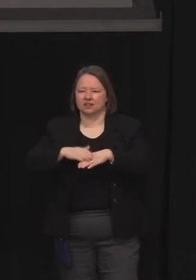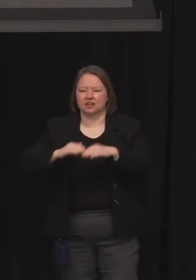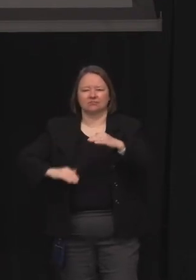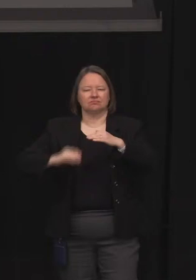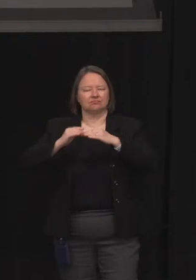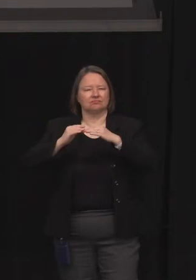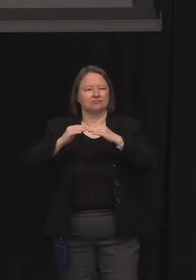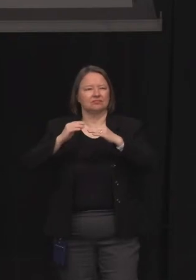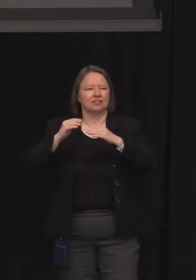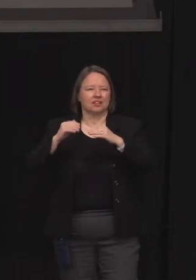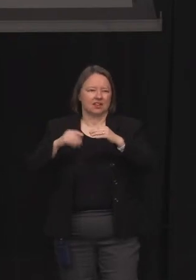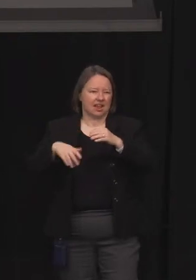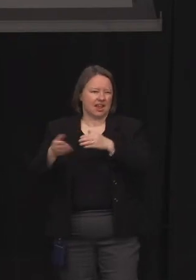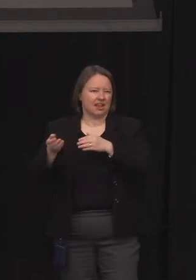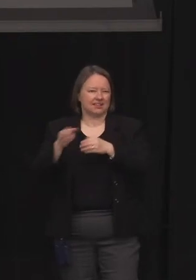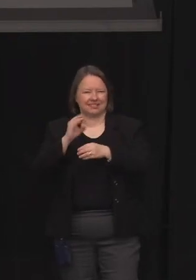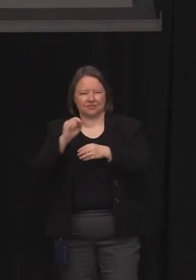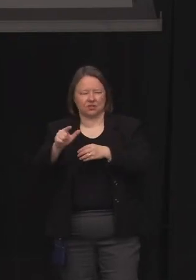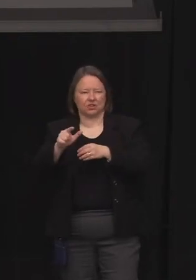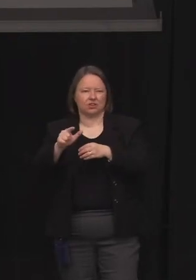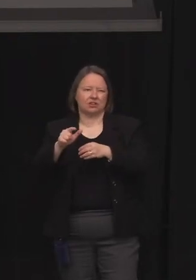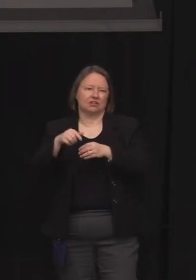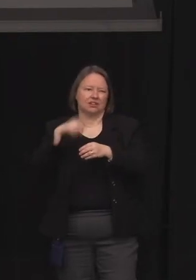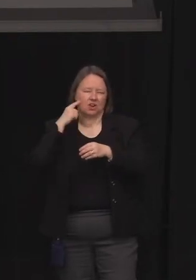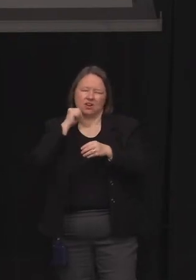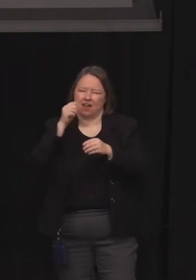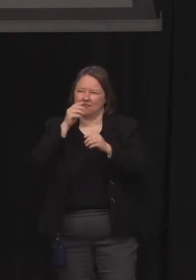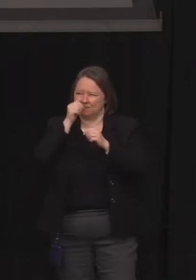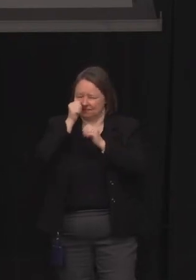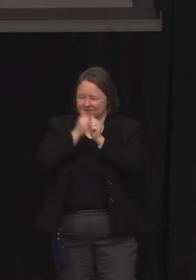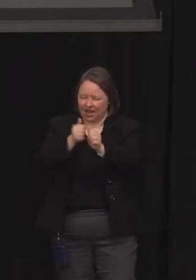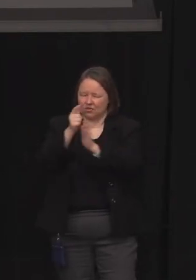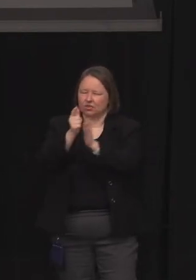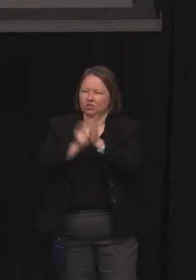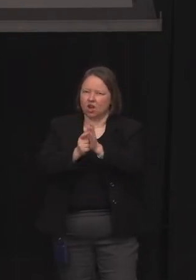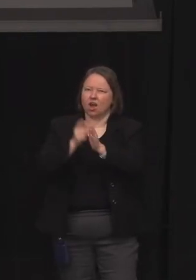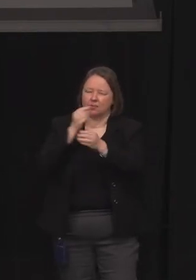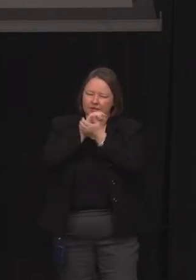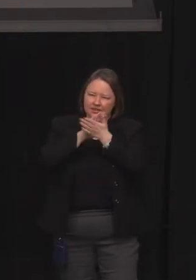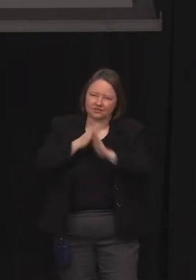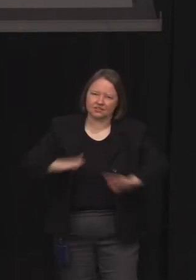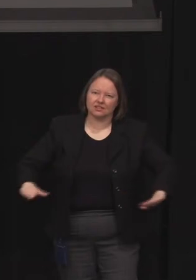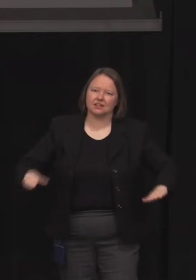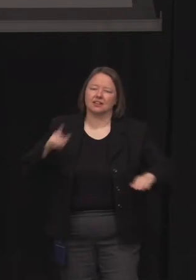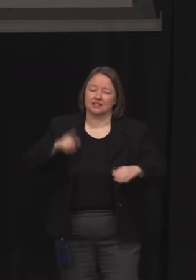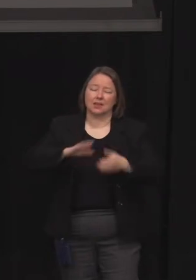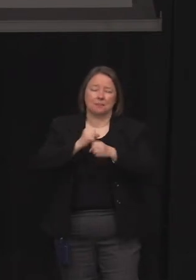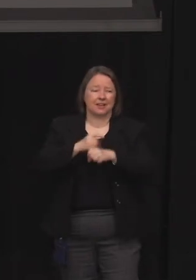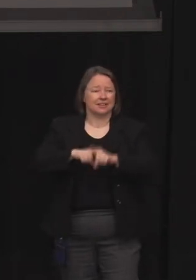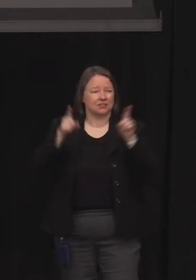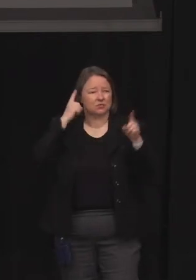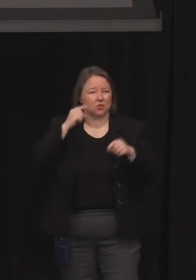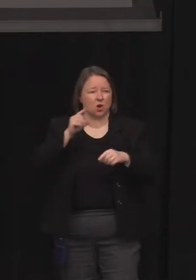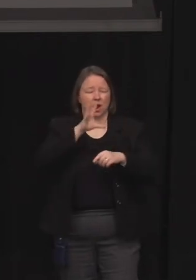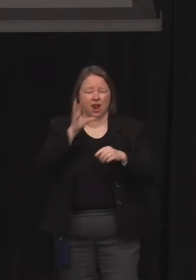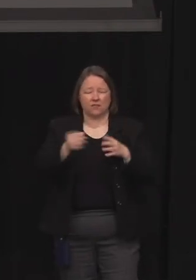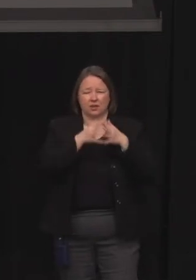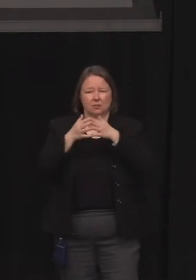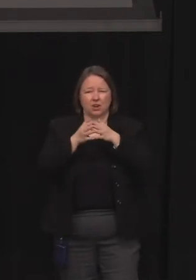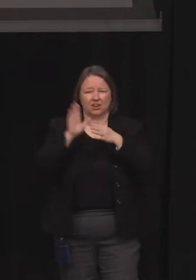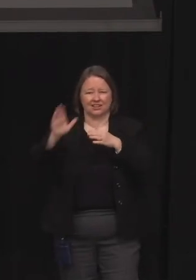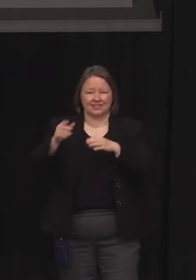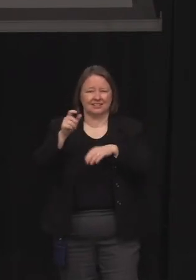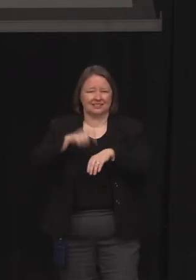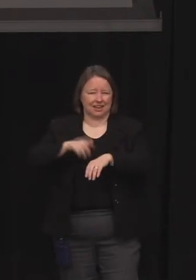of his vision in equality and civil disobedience, the world improved for many African Americans in his time and for many decades